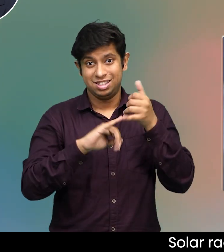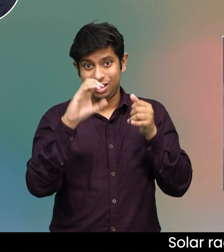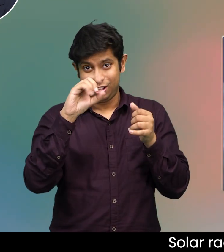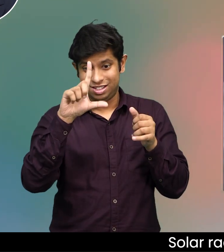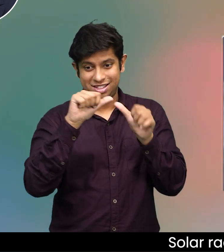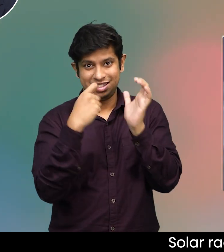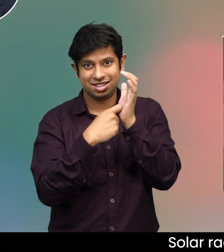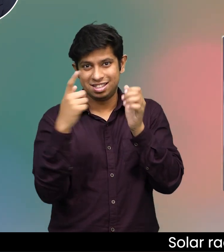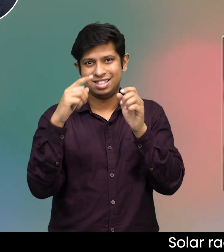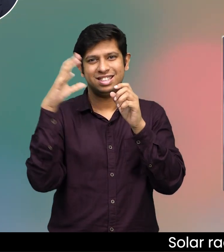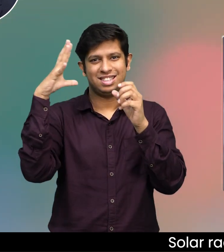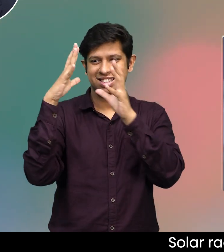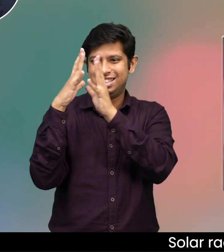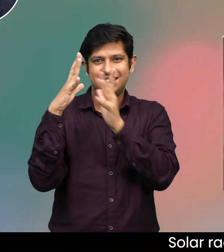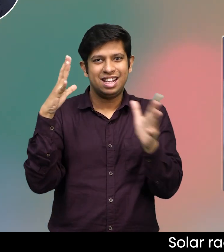Solar radiation.